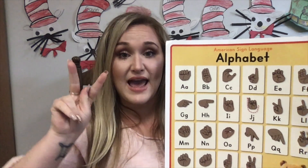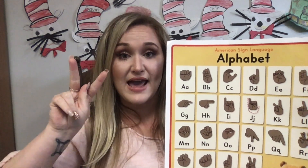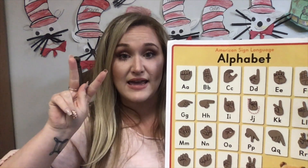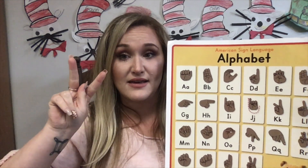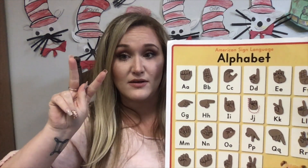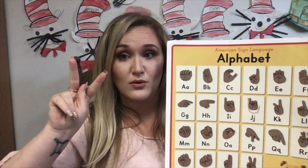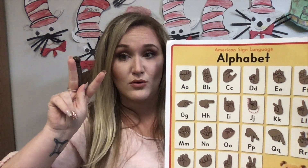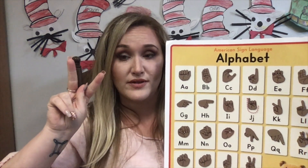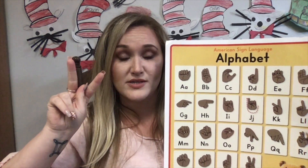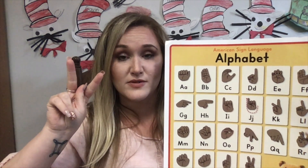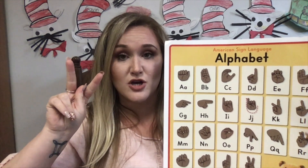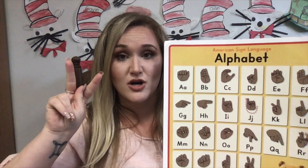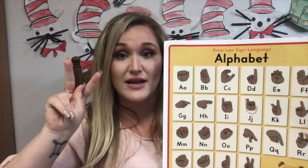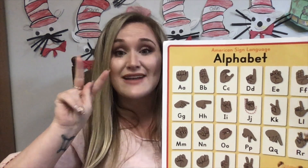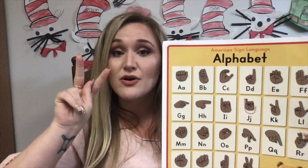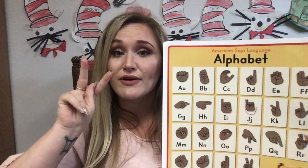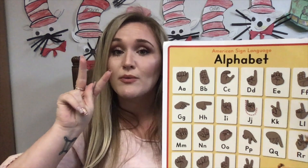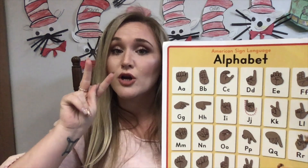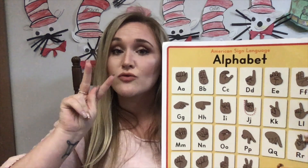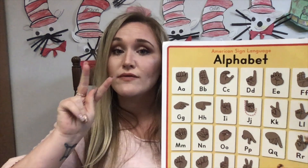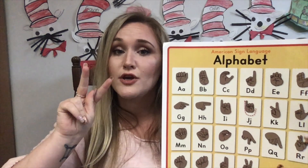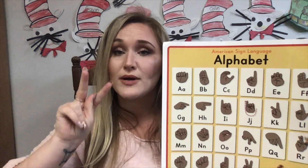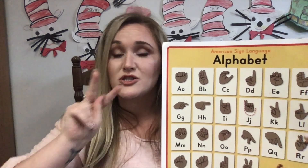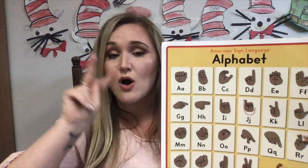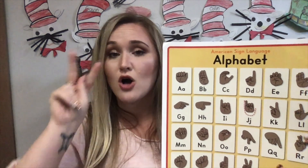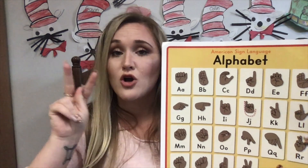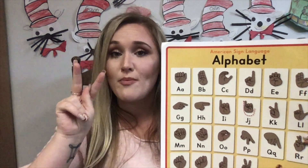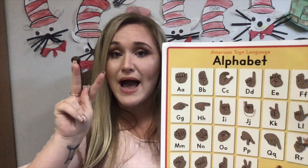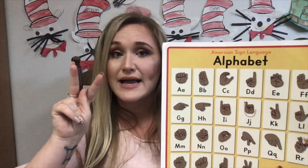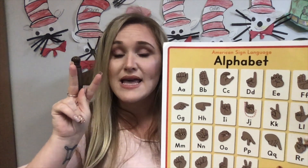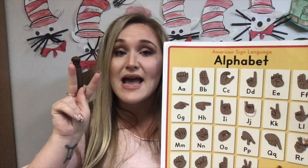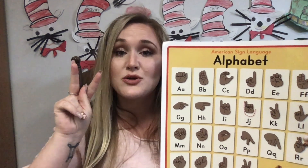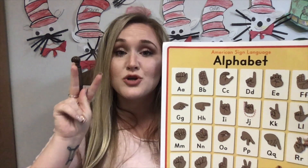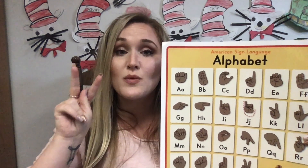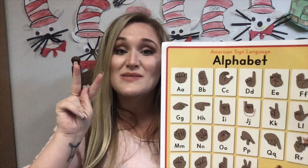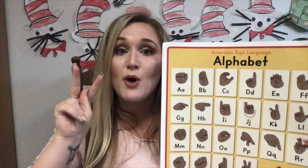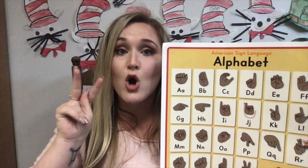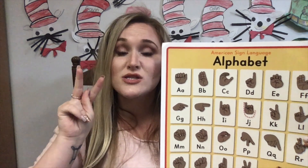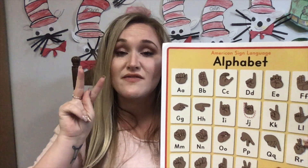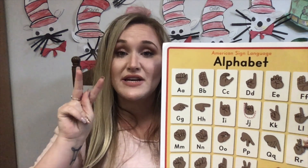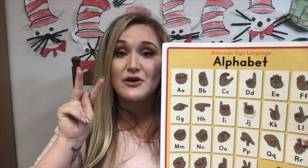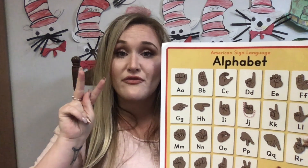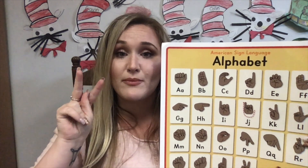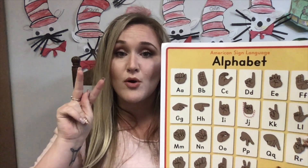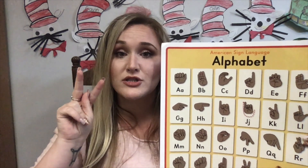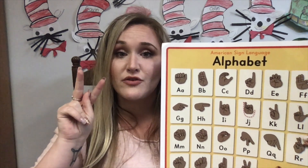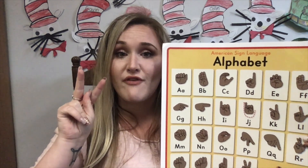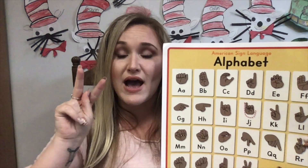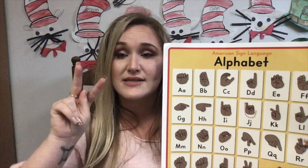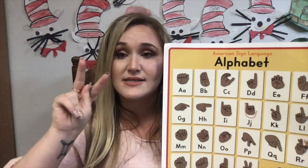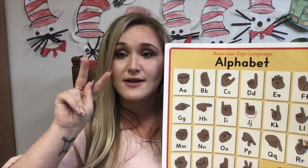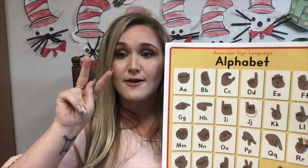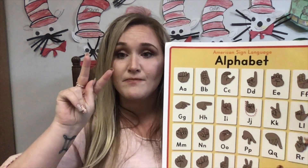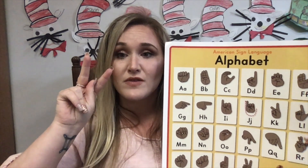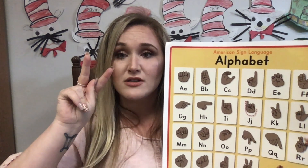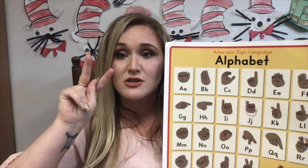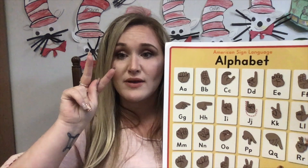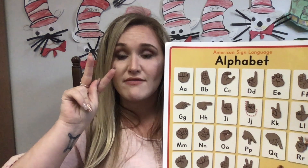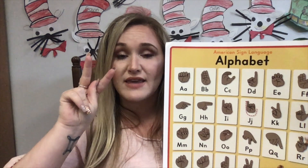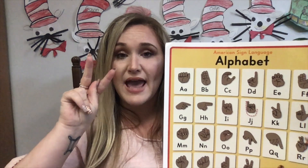K. Oh, this one's hard. And don't forget, we're going to review it, so I'll go back. And you could always pause the video if I'm going too fast. So we have